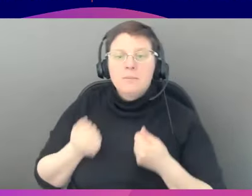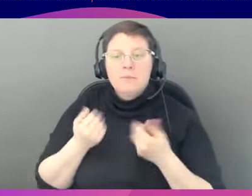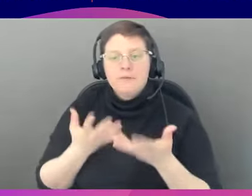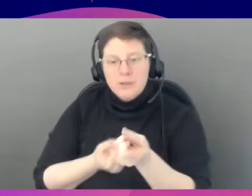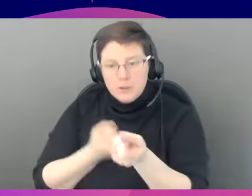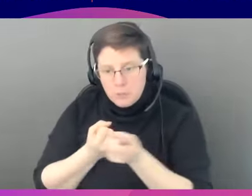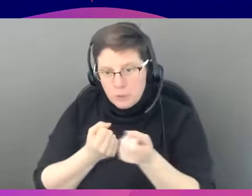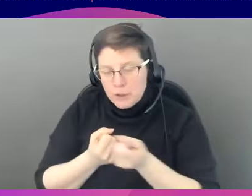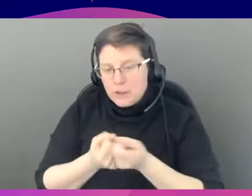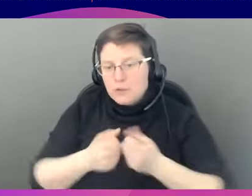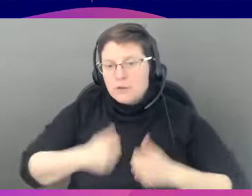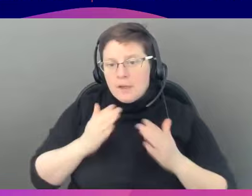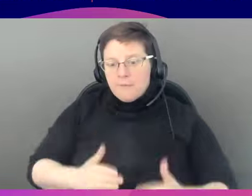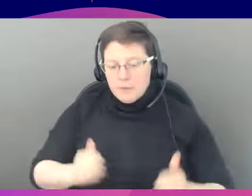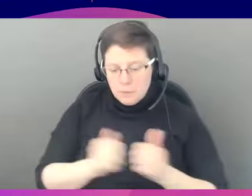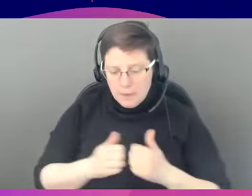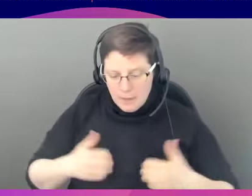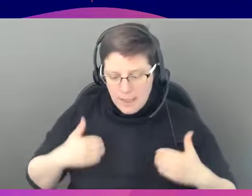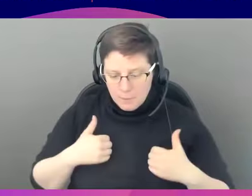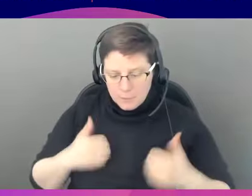really creative in that work.